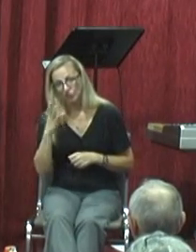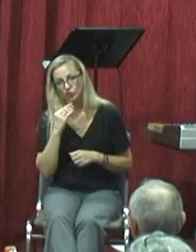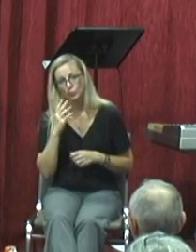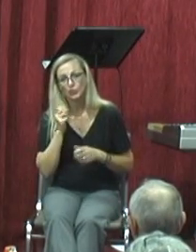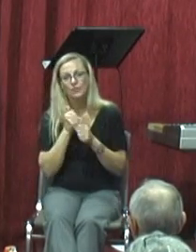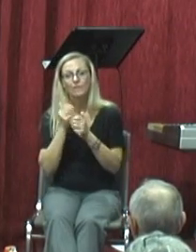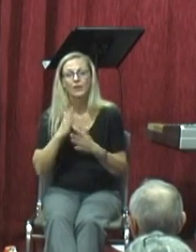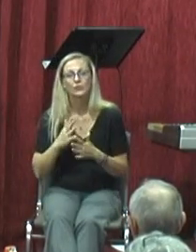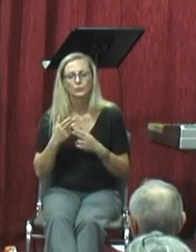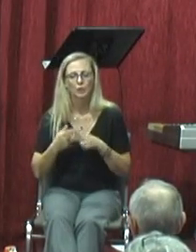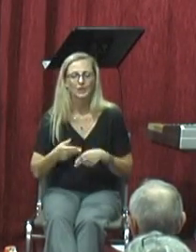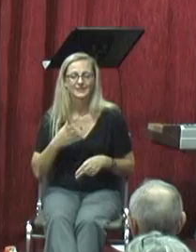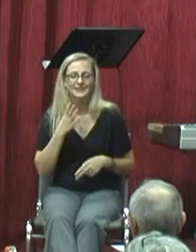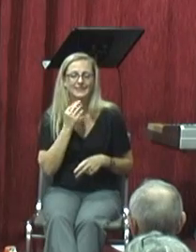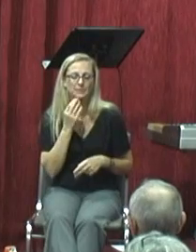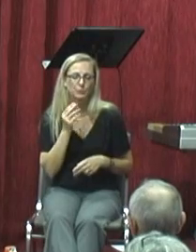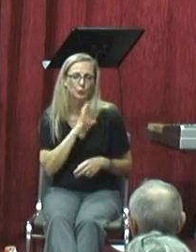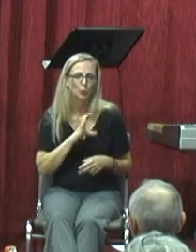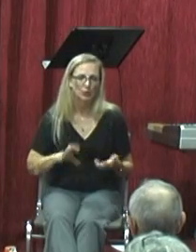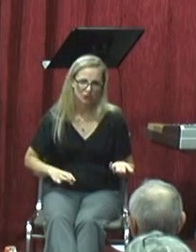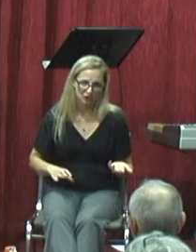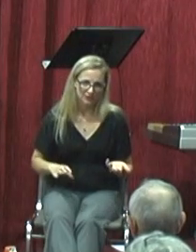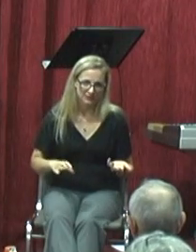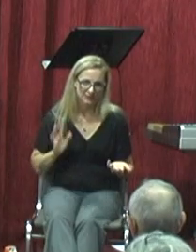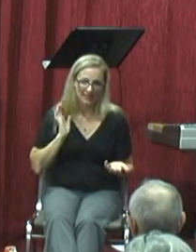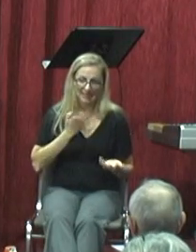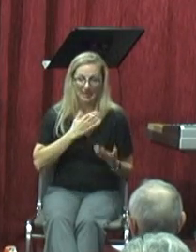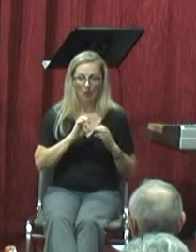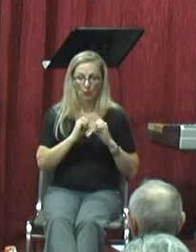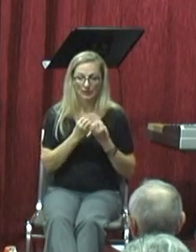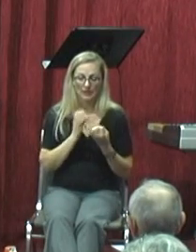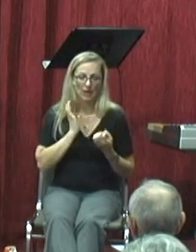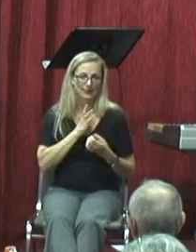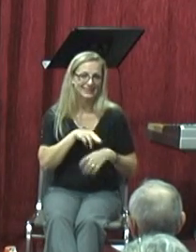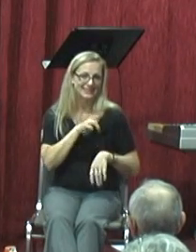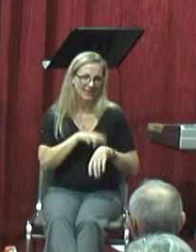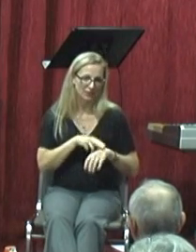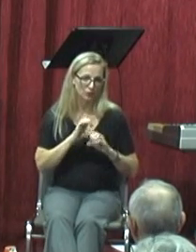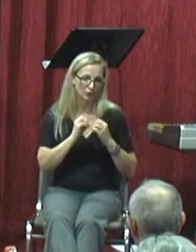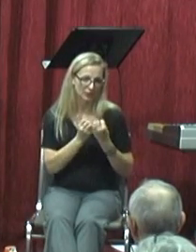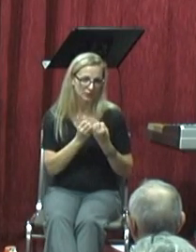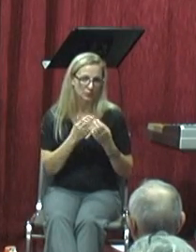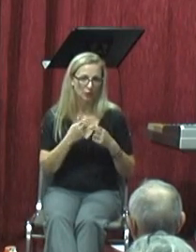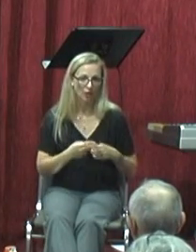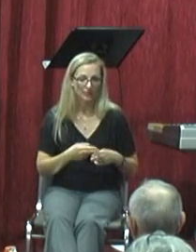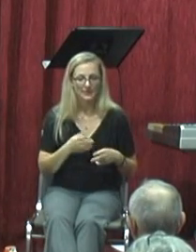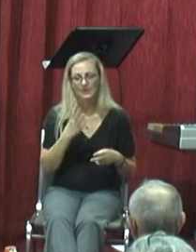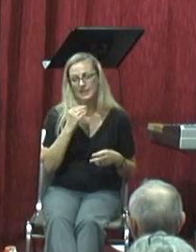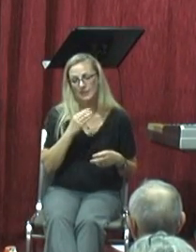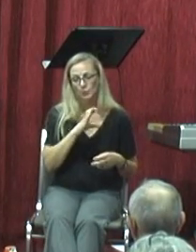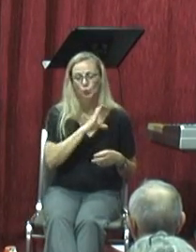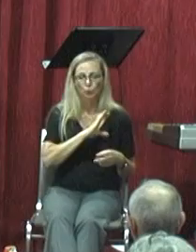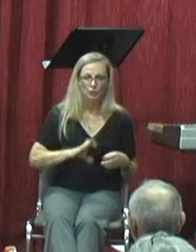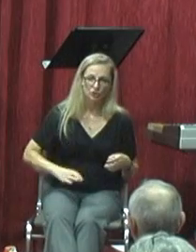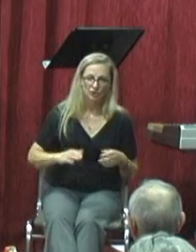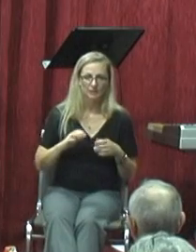called Hebrew Christians. And our organization, our national organization, was called the Hebrew Christian Alliance of